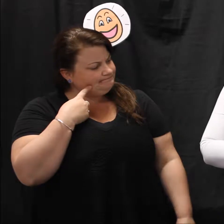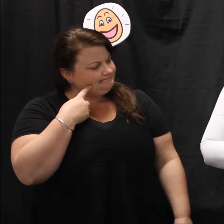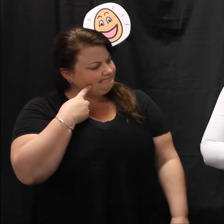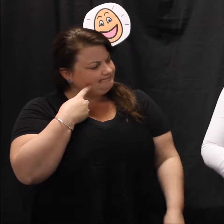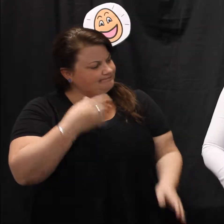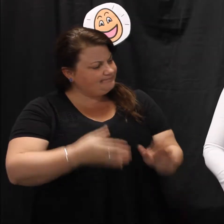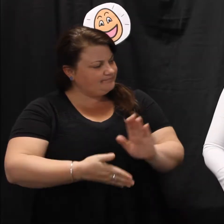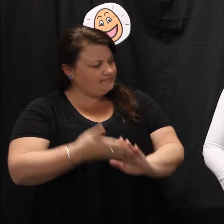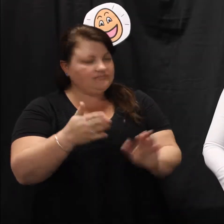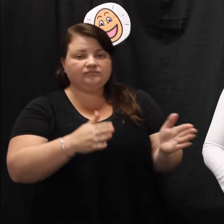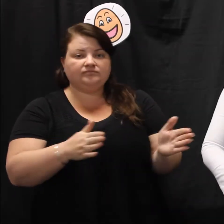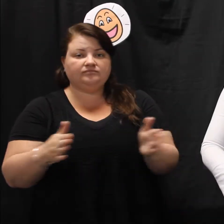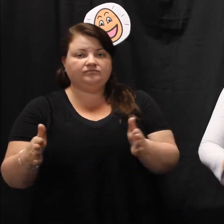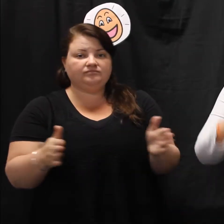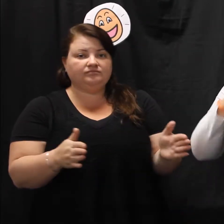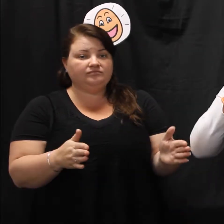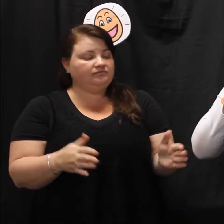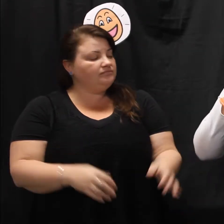Go to movements.